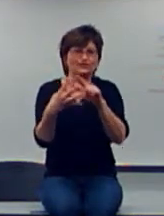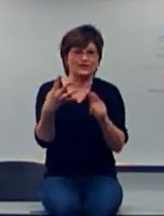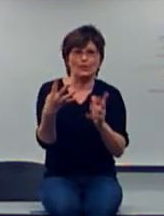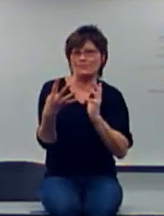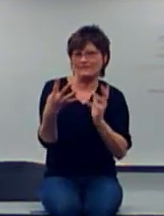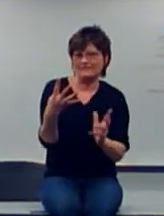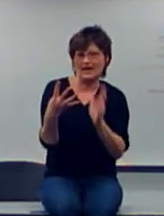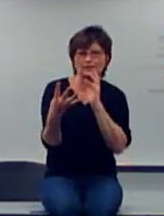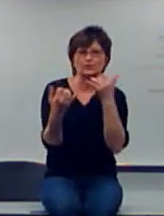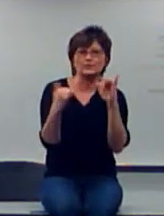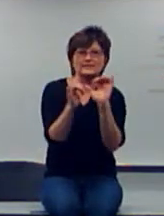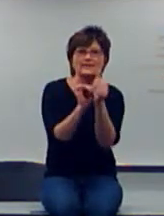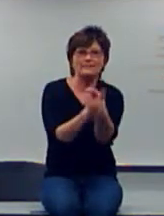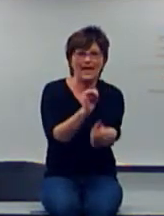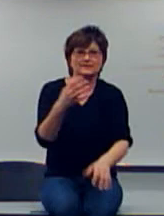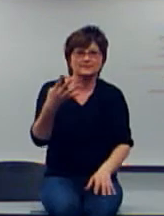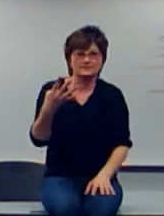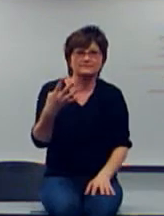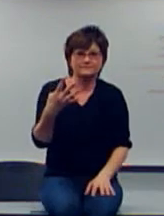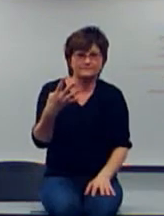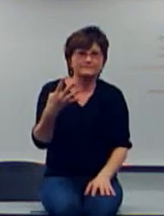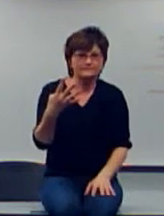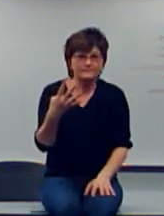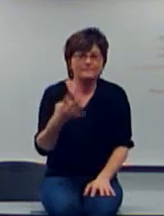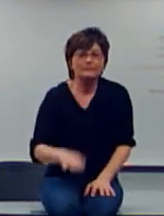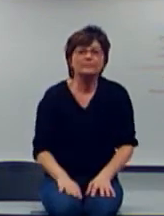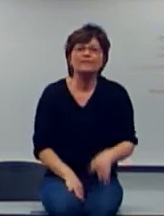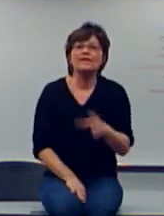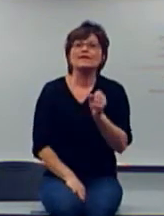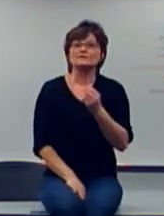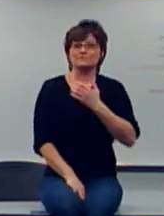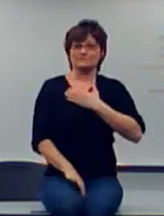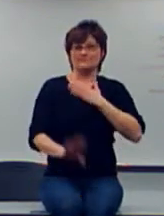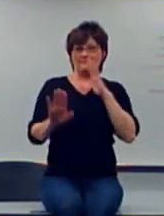part, you'll be fine. You'll be able to pass.